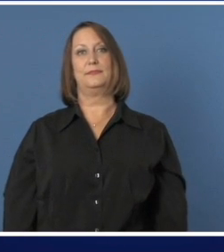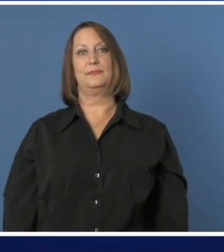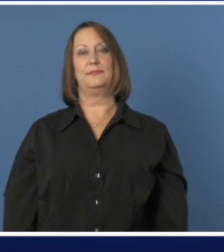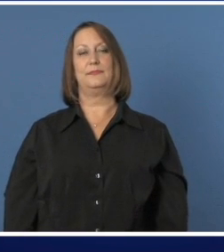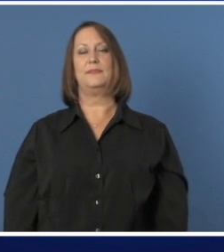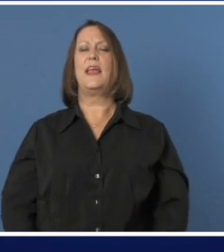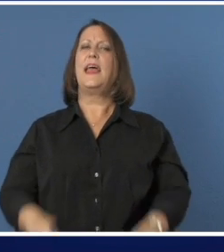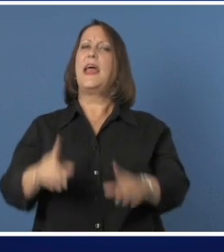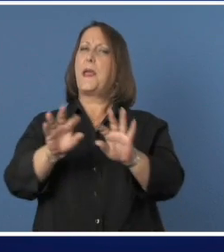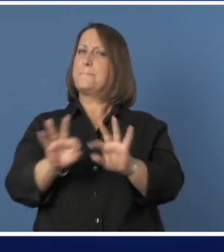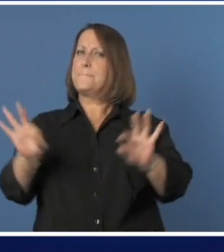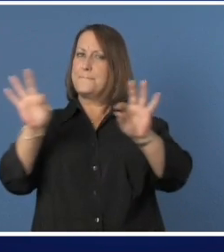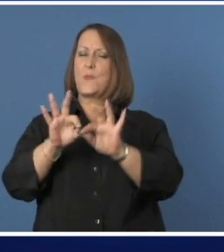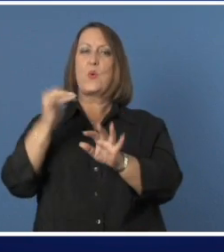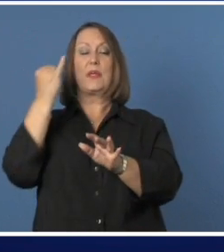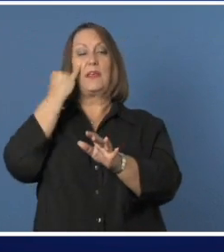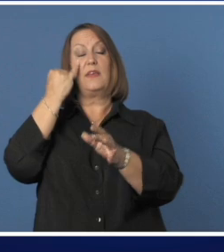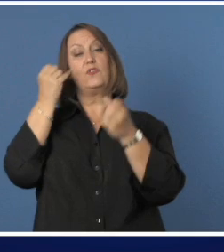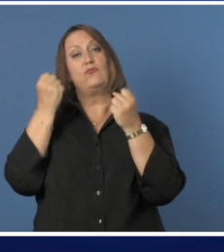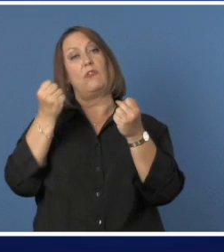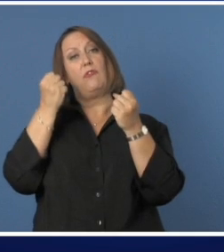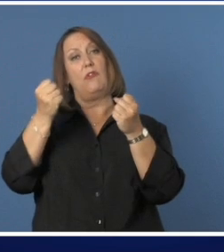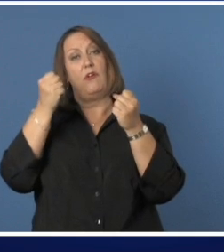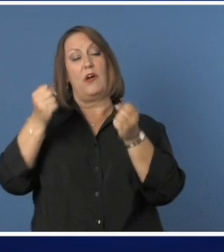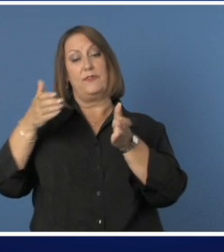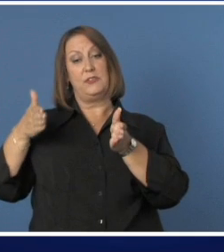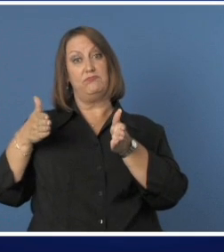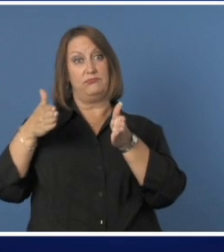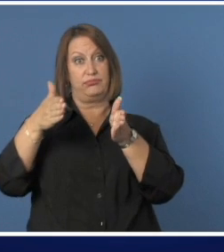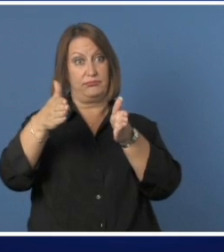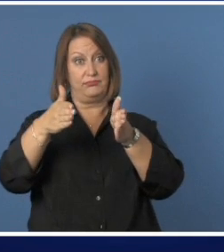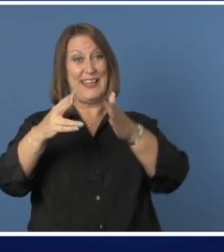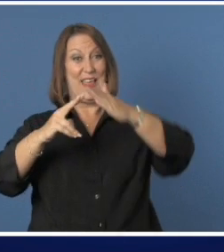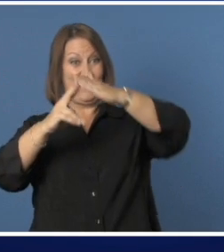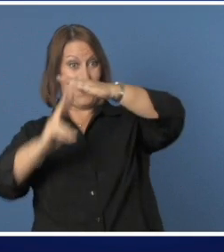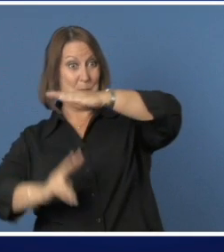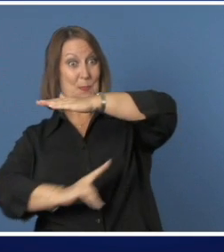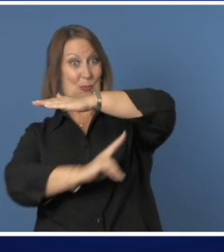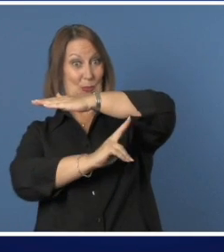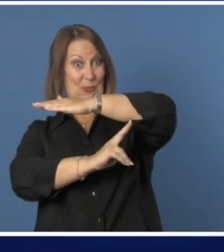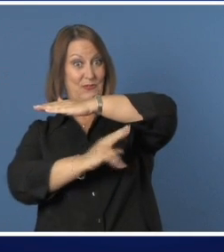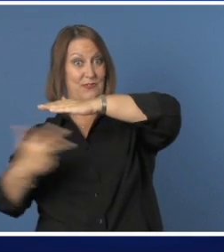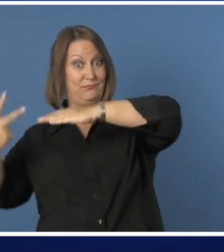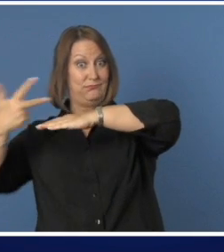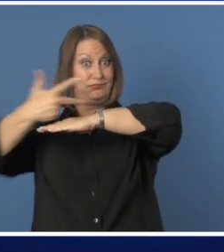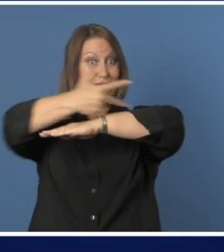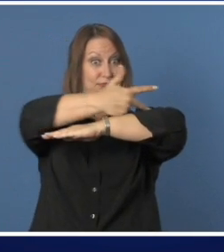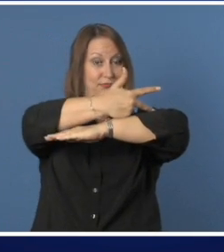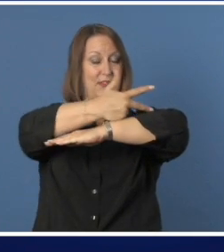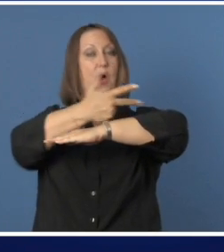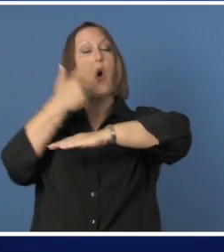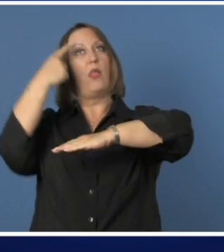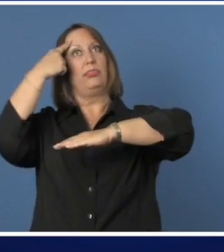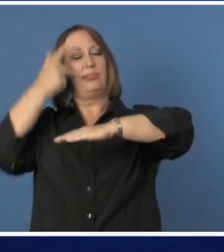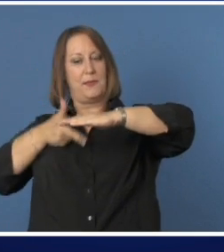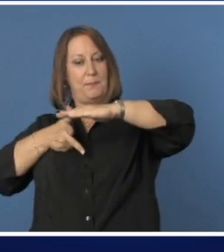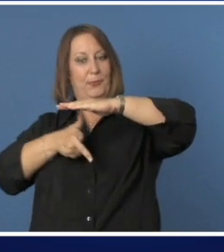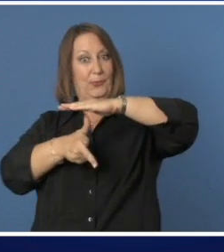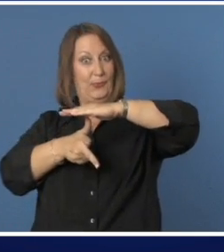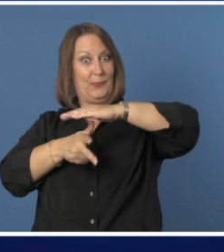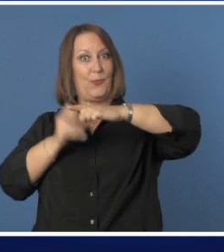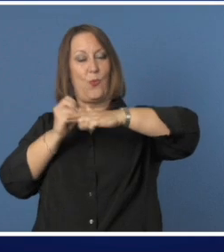do not get under an overpass or bridge you are safer in a low flat